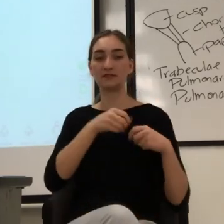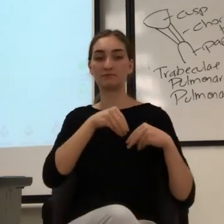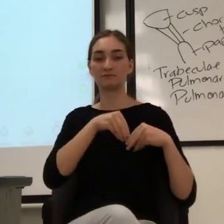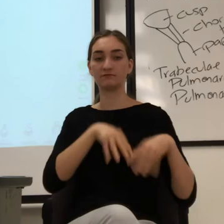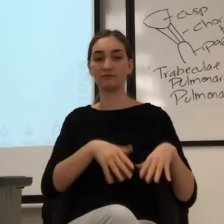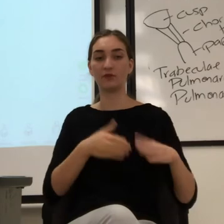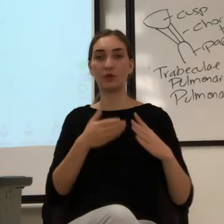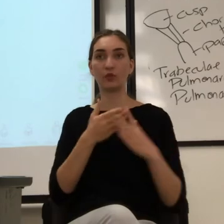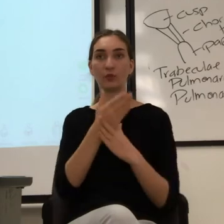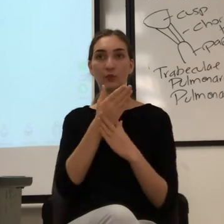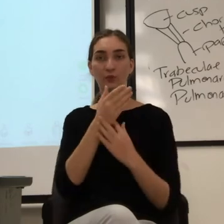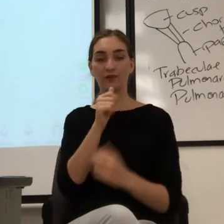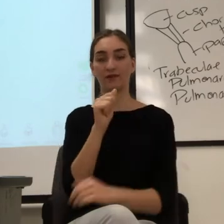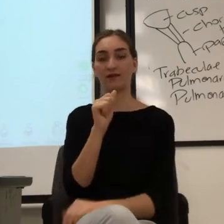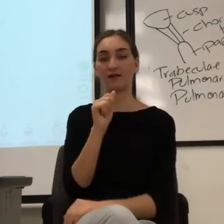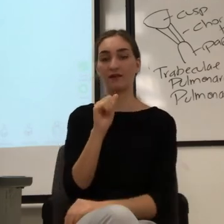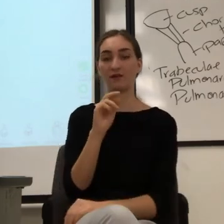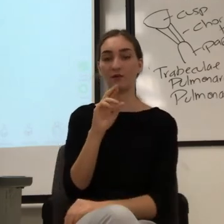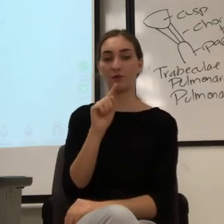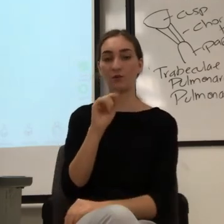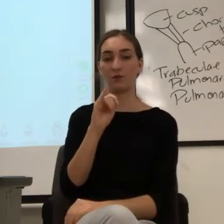aortic